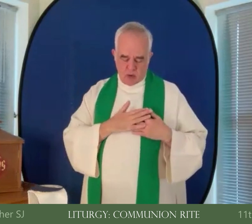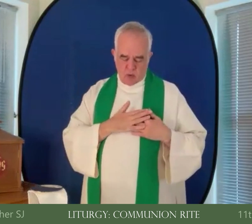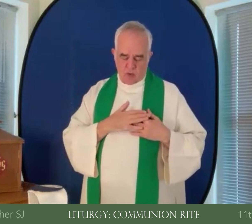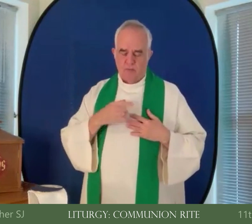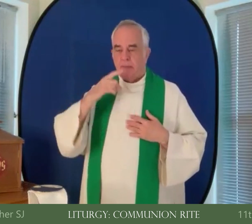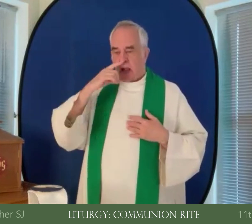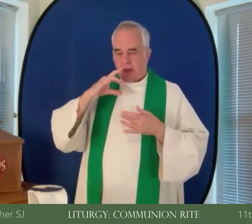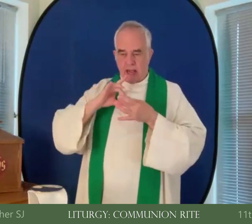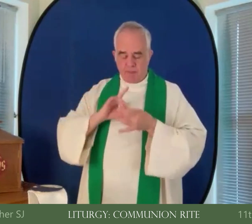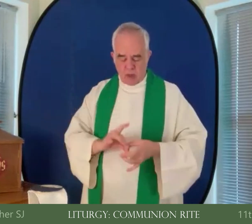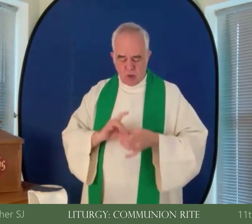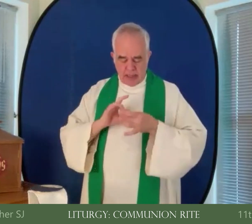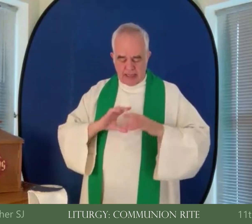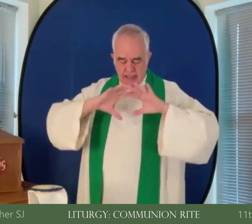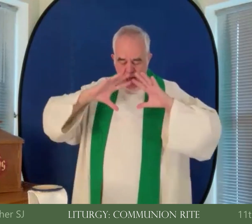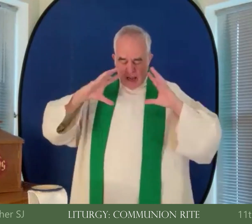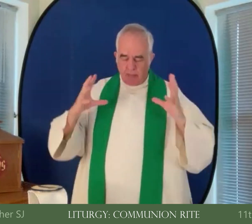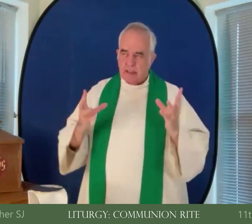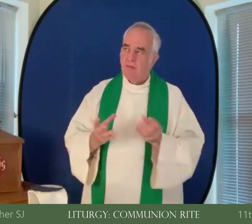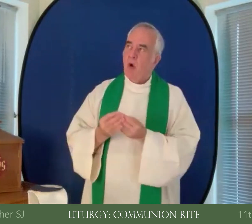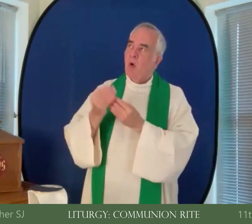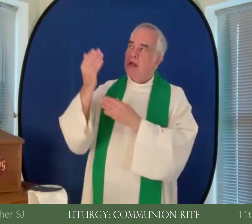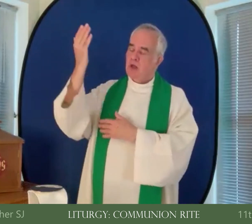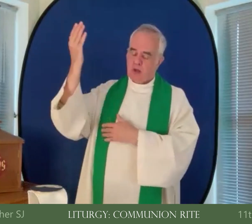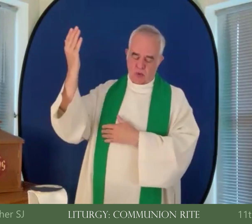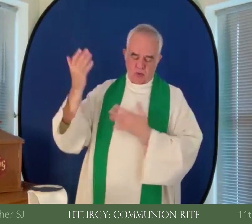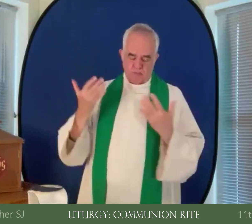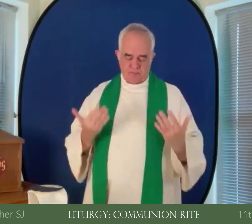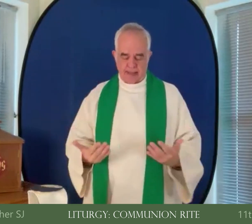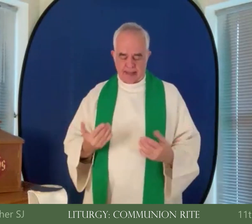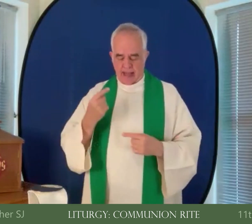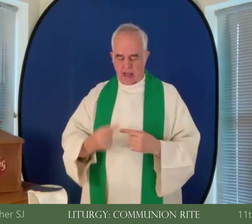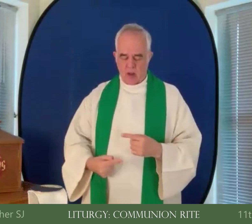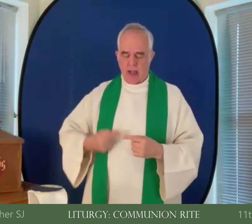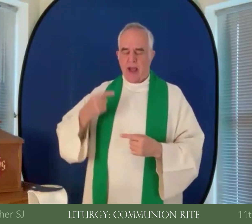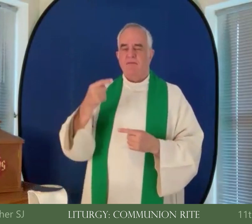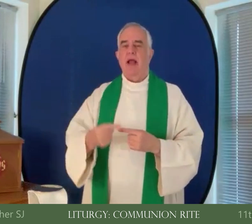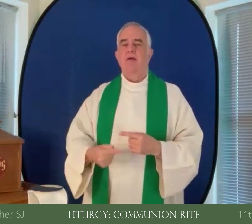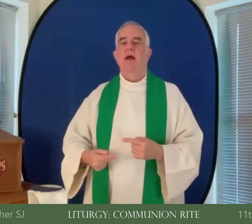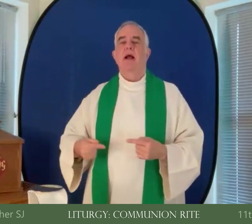spiritually, that may you now must have hold to you now forever.